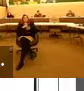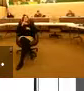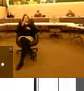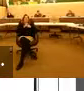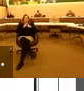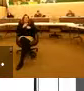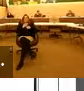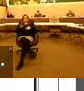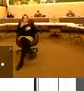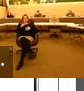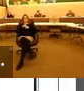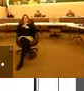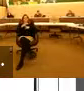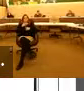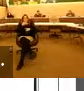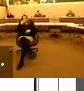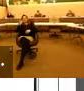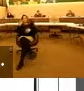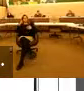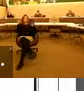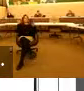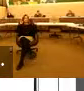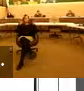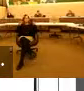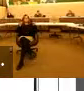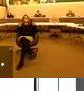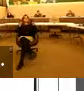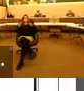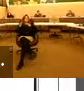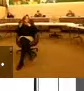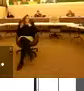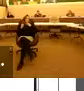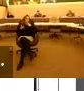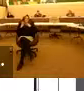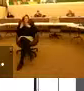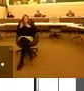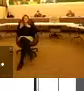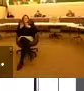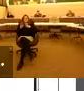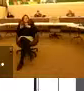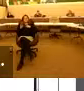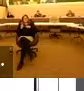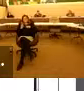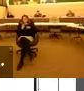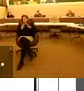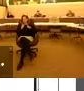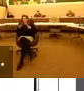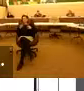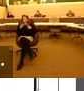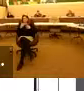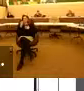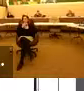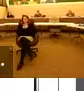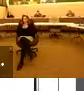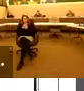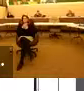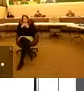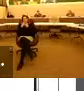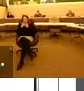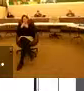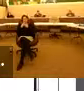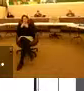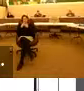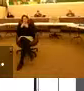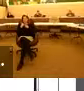that generates fumes, noise, there was like 5 or 6 things listed in the restriction.